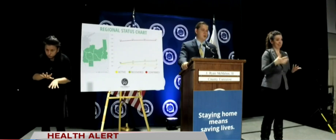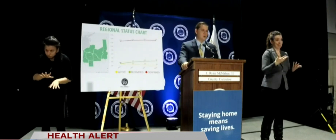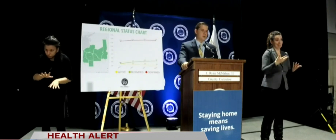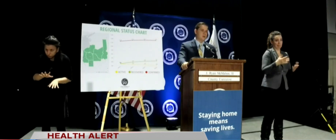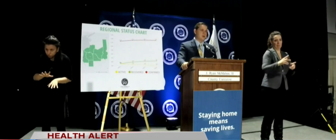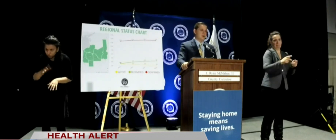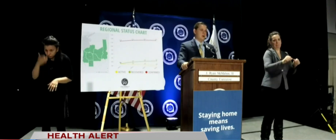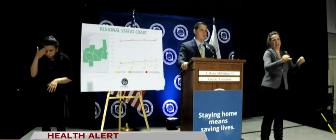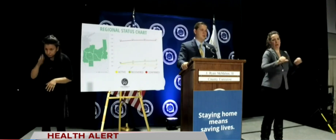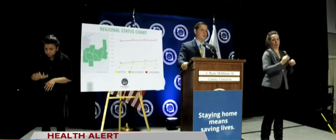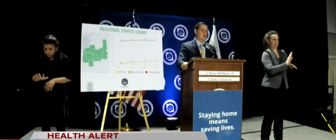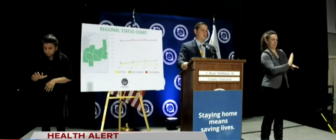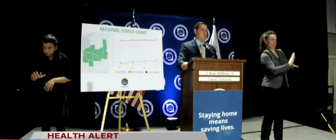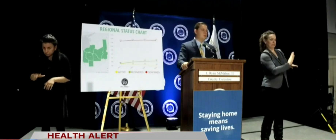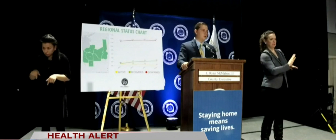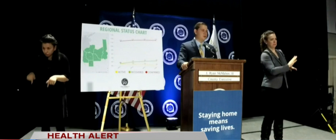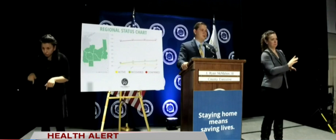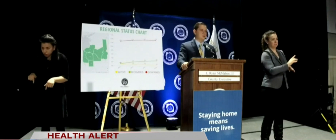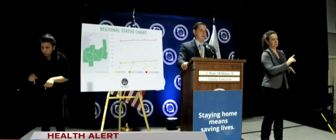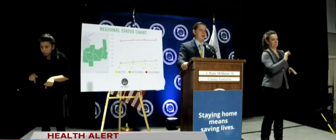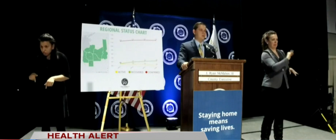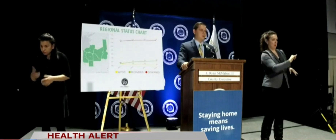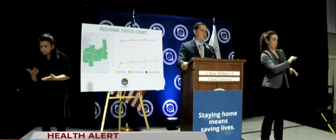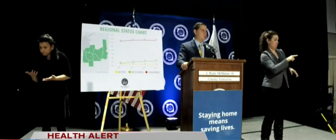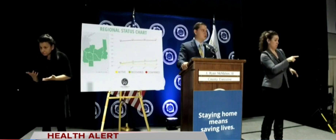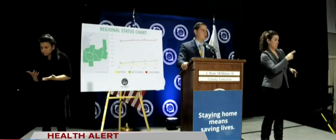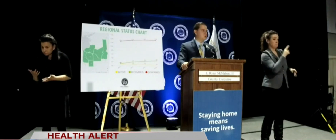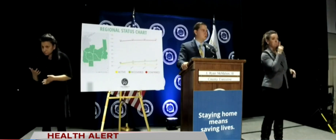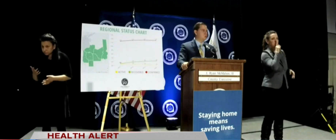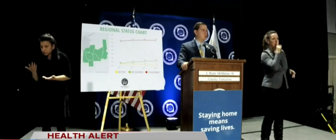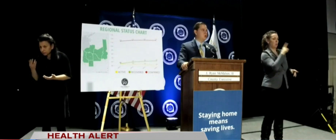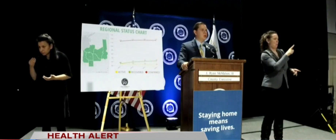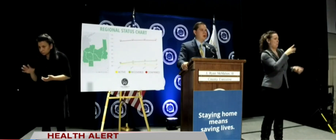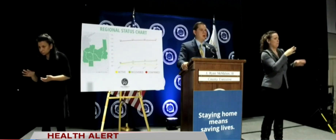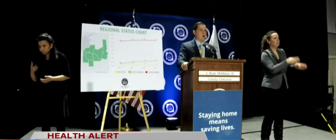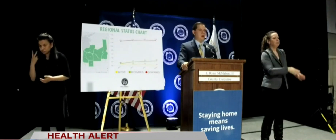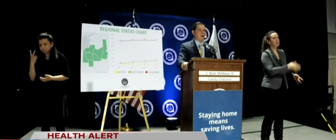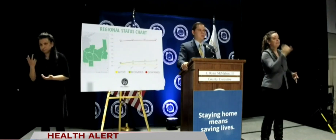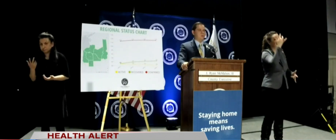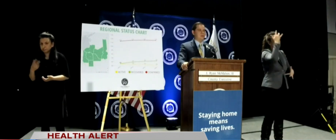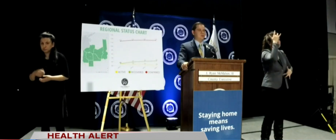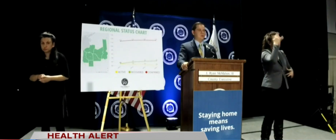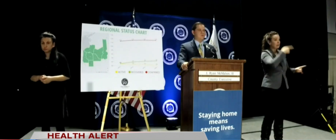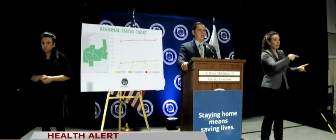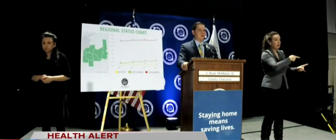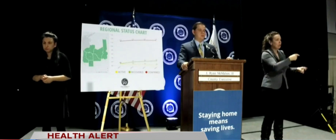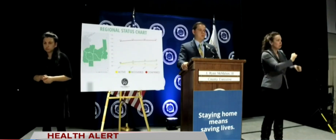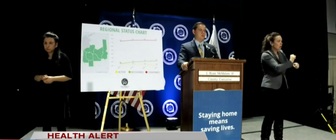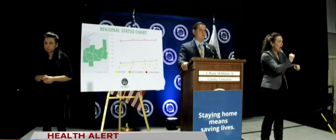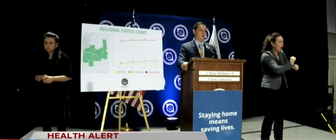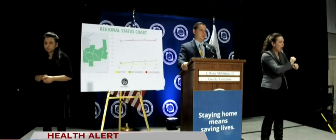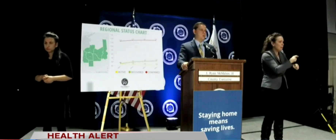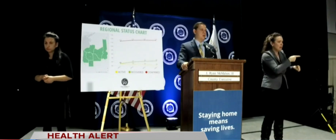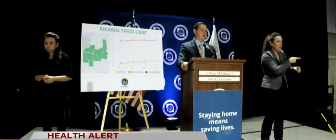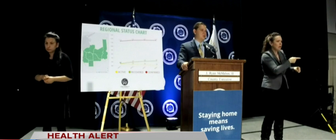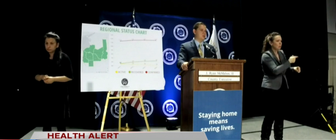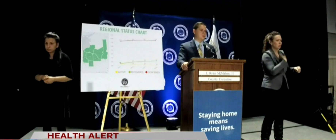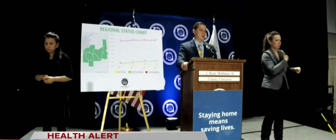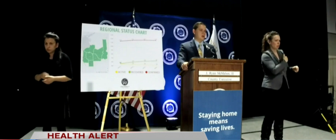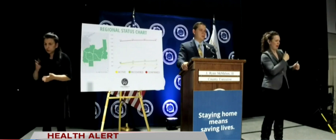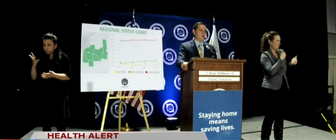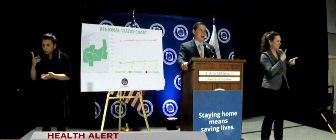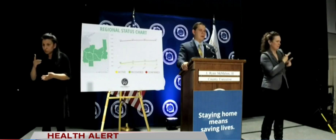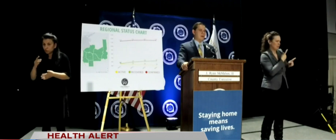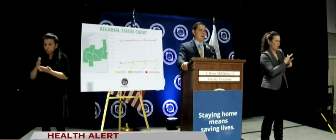state's going. It shows a level of immunity. It's kind of a great research tool about how to potentially fight this moving forward with